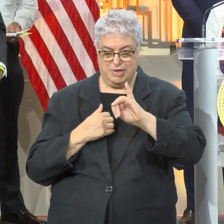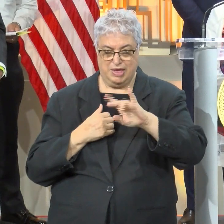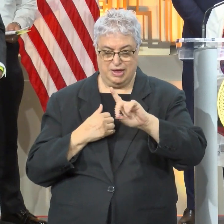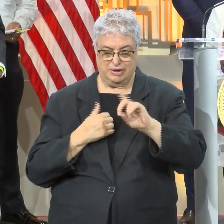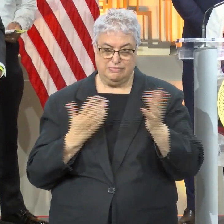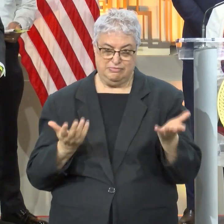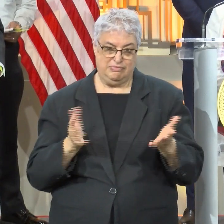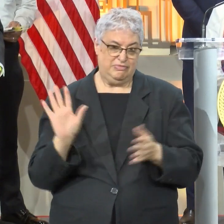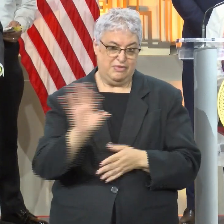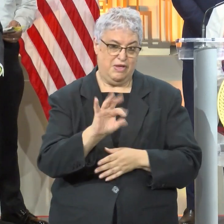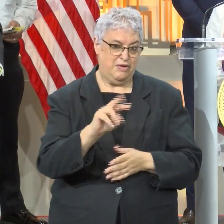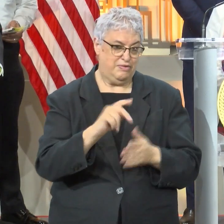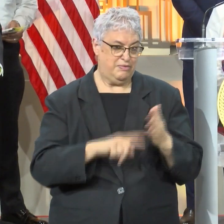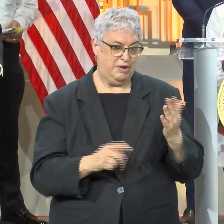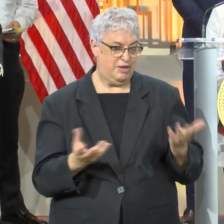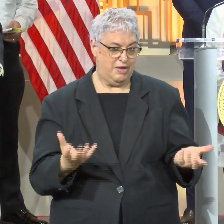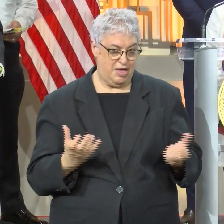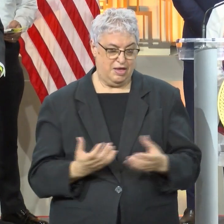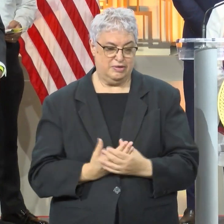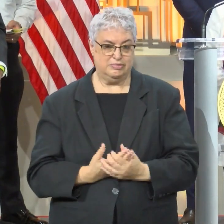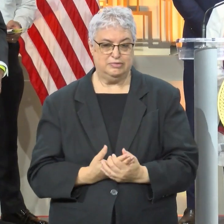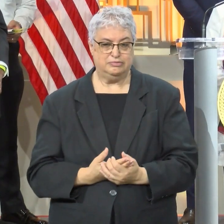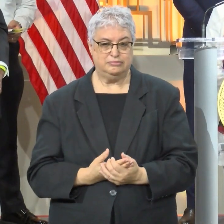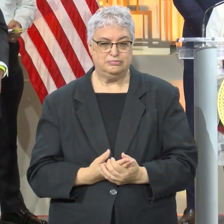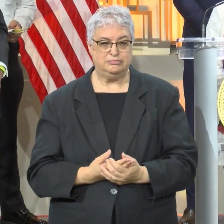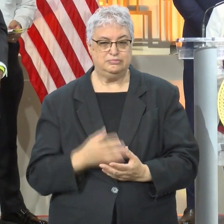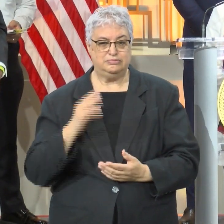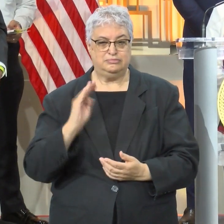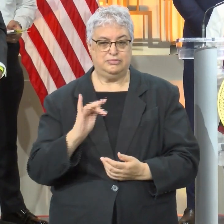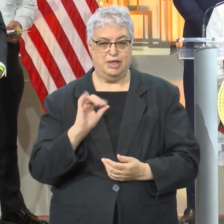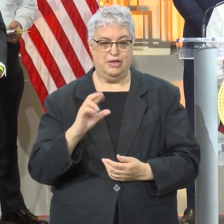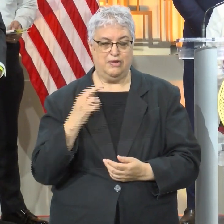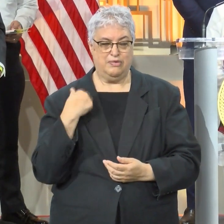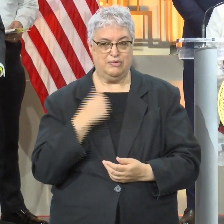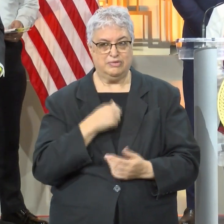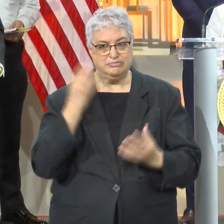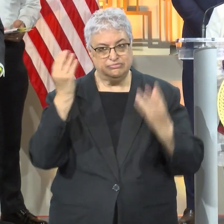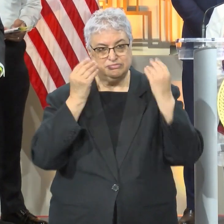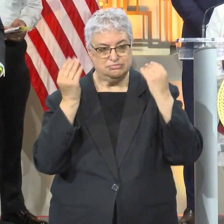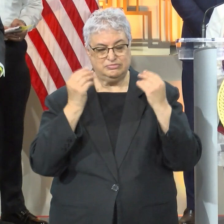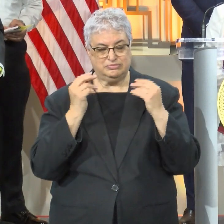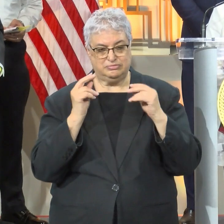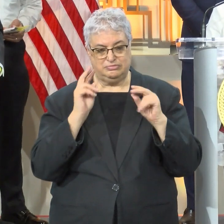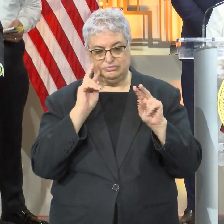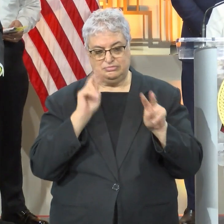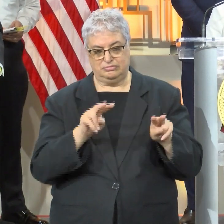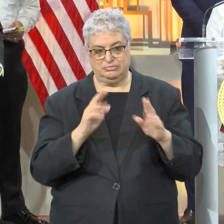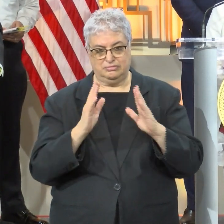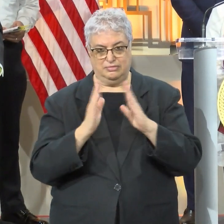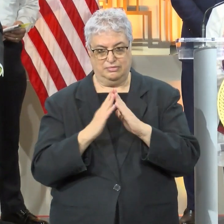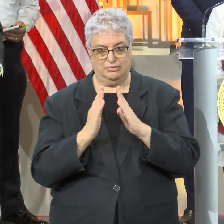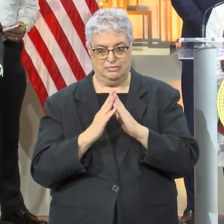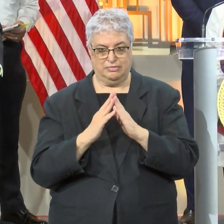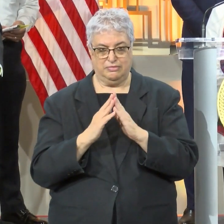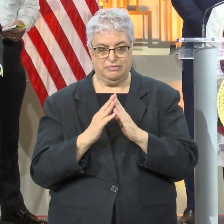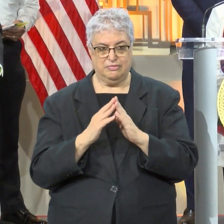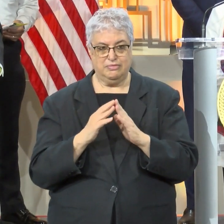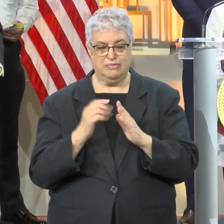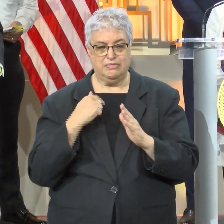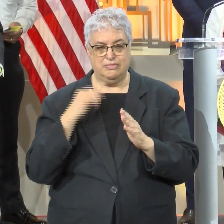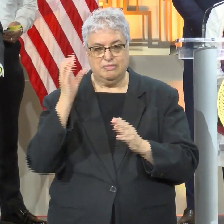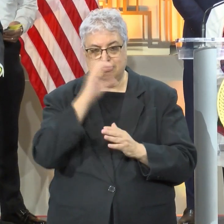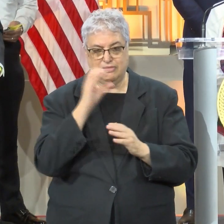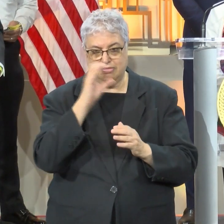want to focus on the fact, Mayor, that I think if we reflect or look at cities, and I'm seeking those